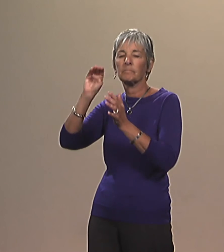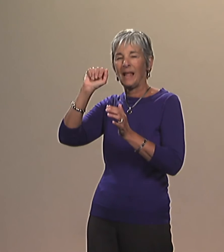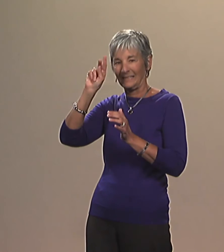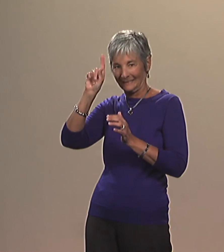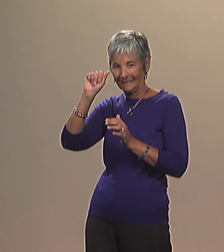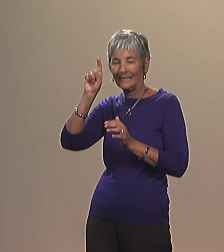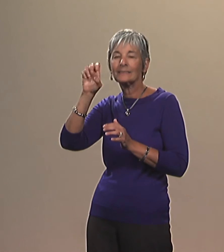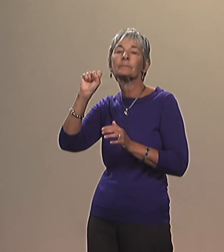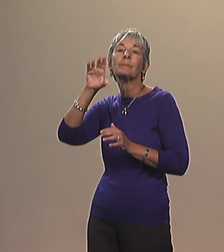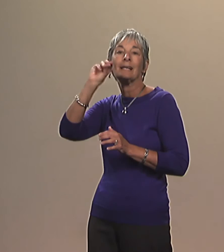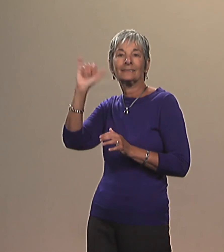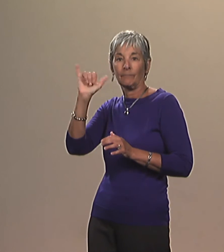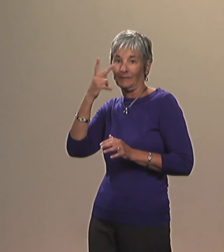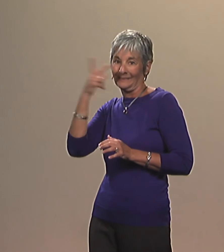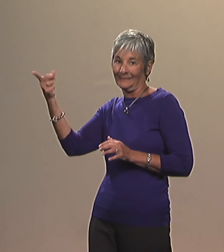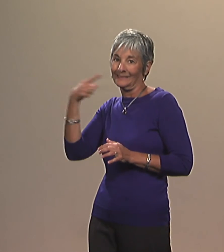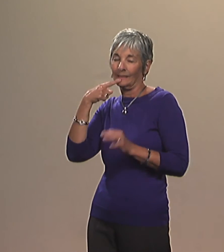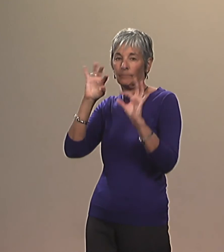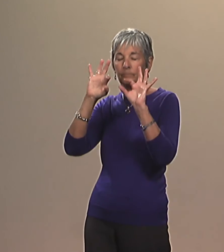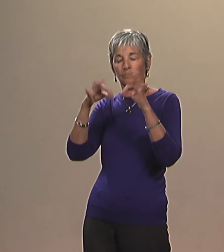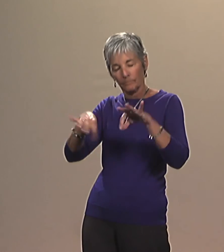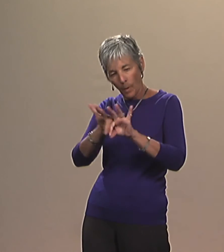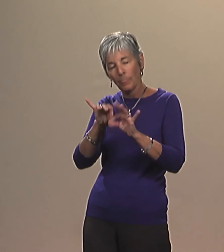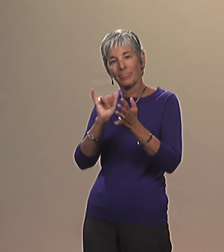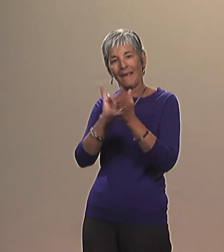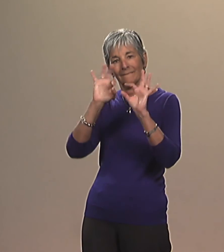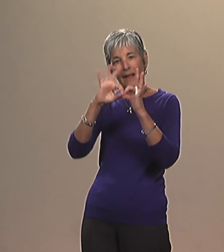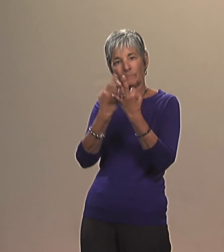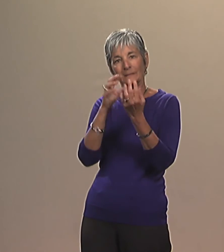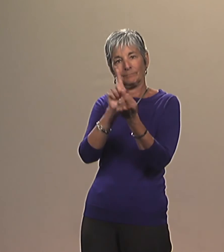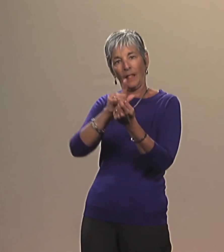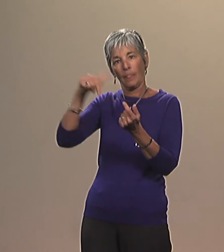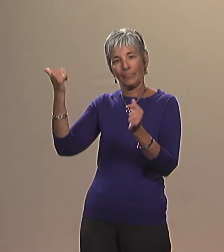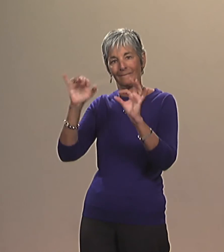Another mandate is that it is important for families to meet other families too.